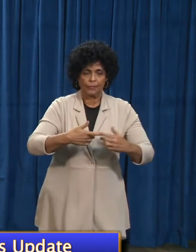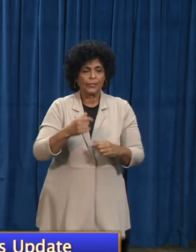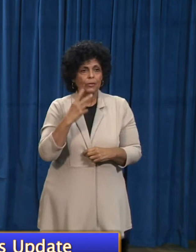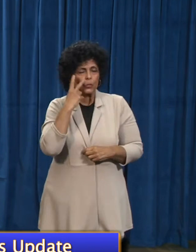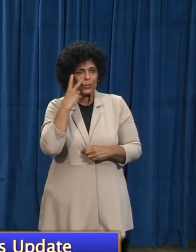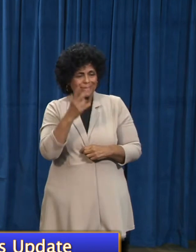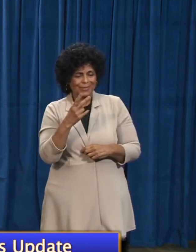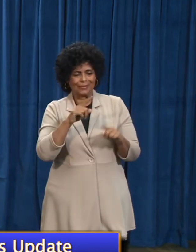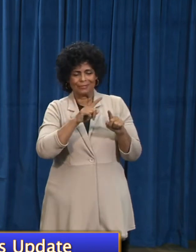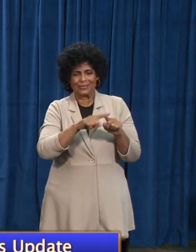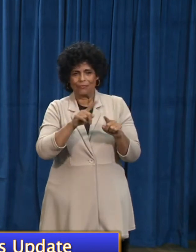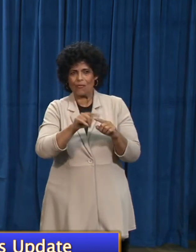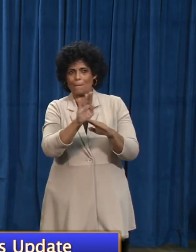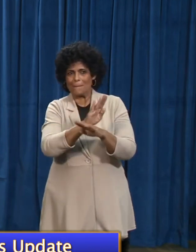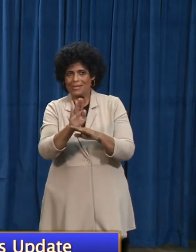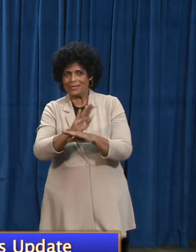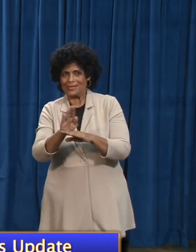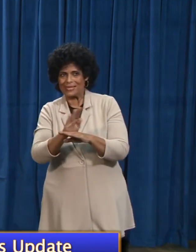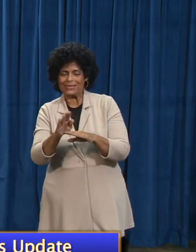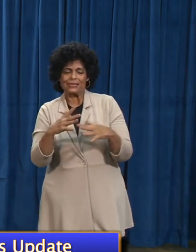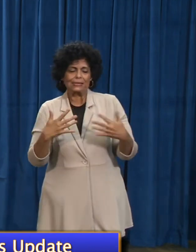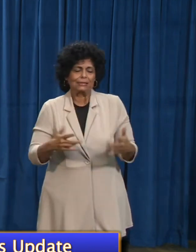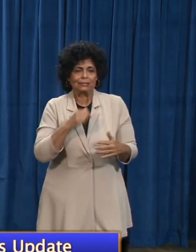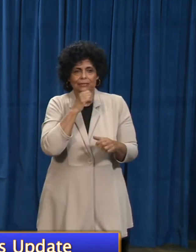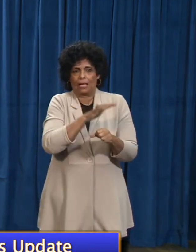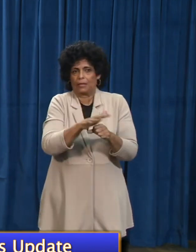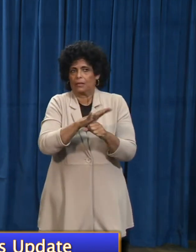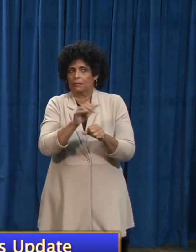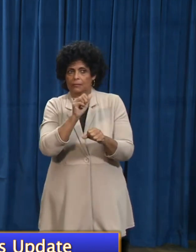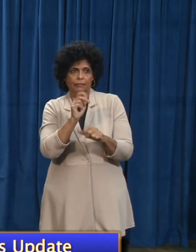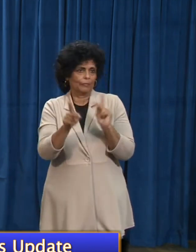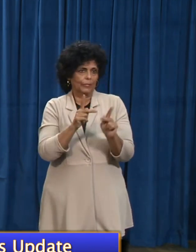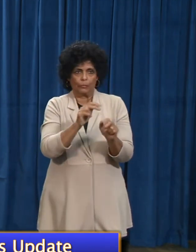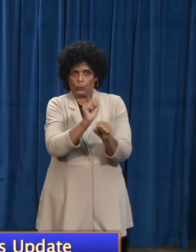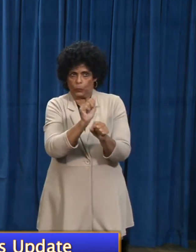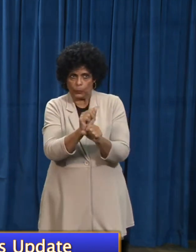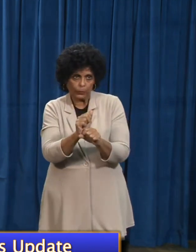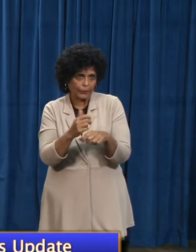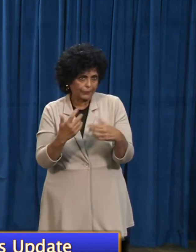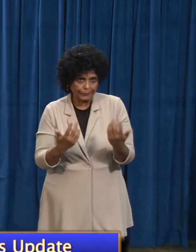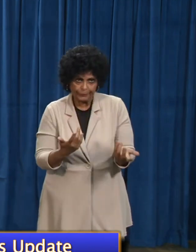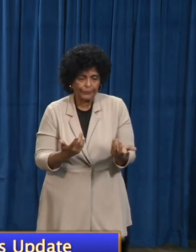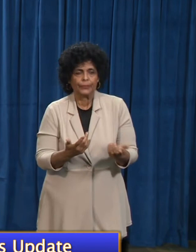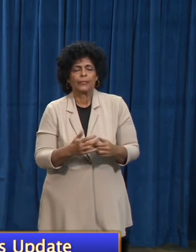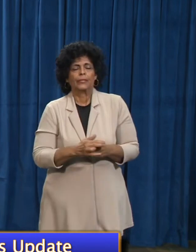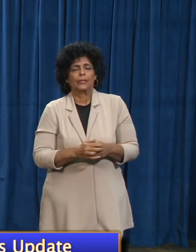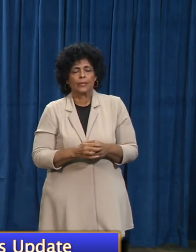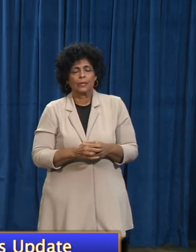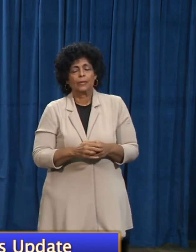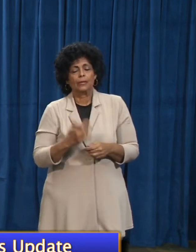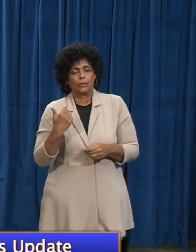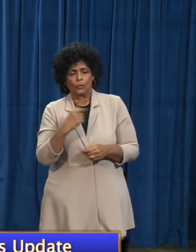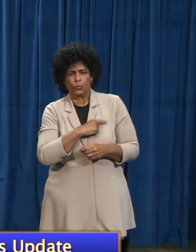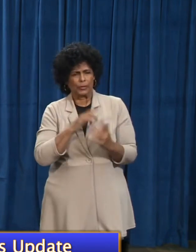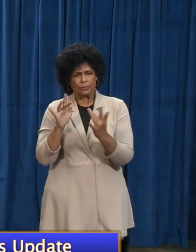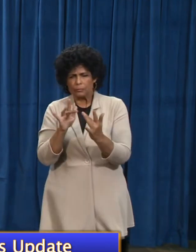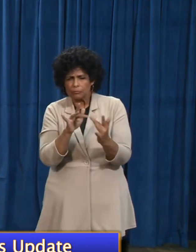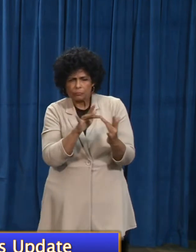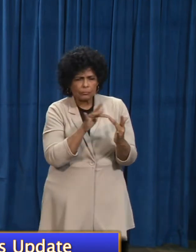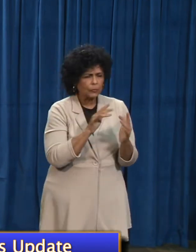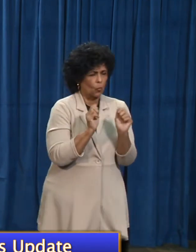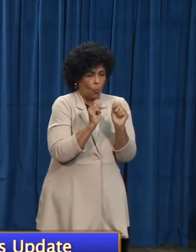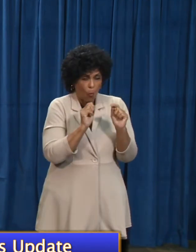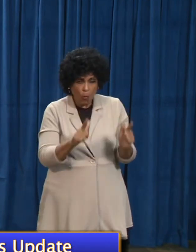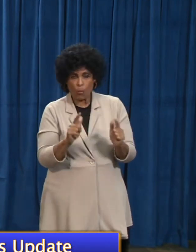for various businesses and their current employ. We are in touch with all of our hospitals on a